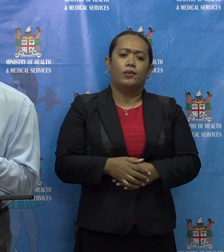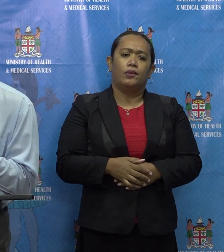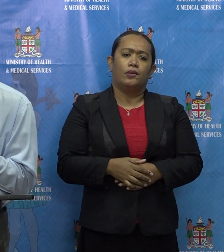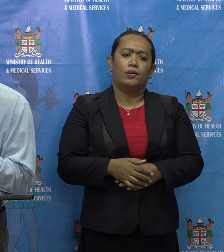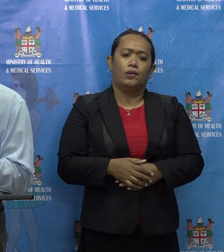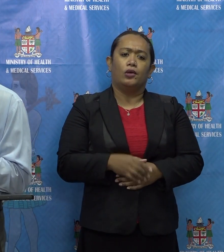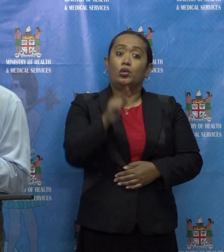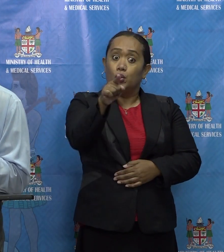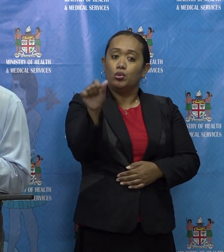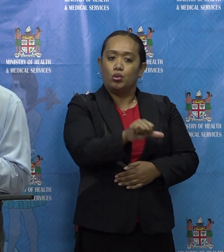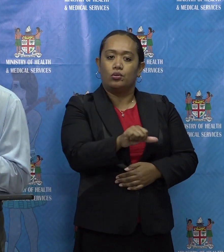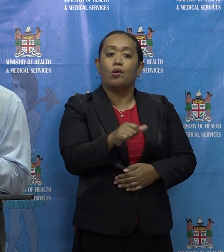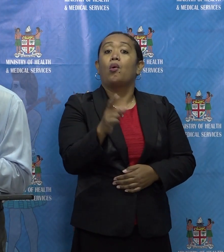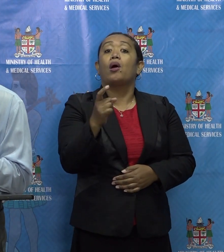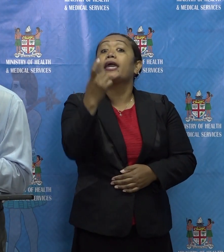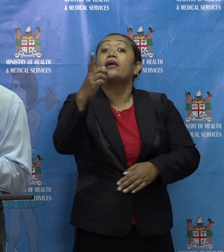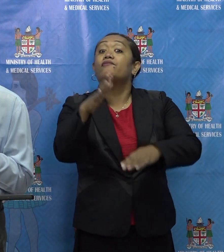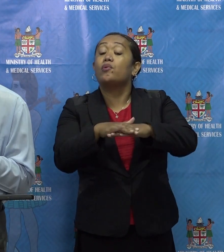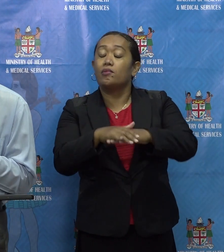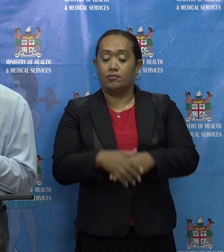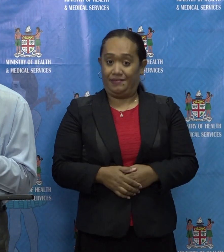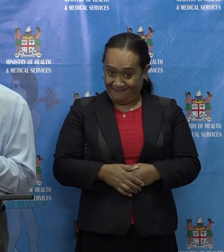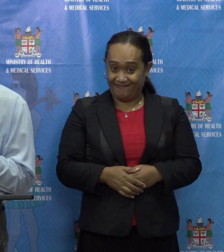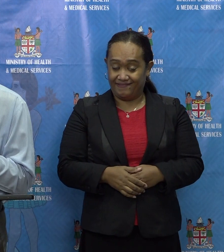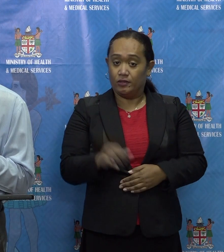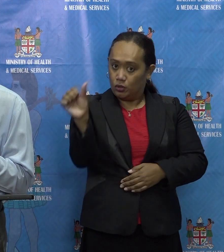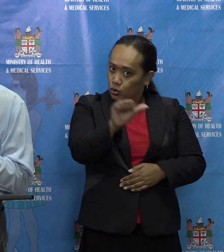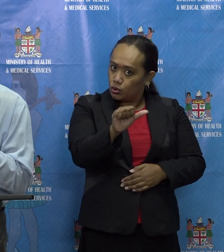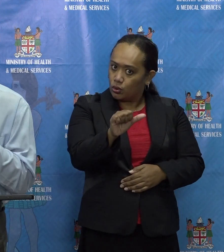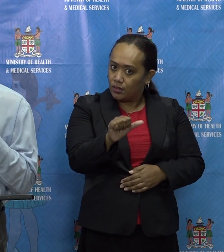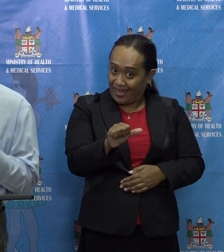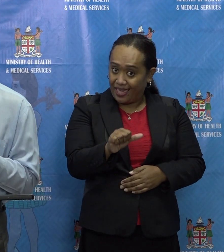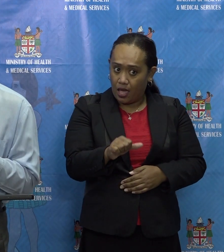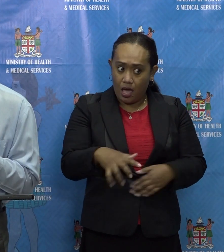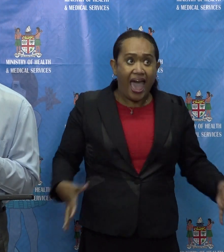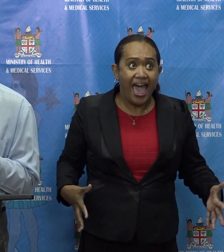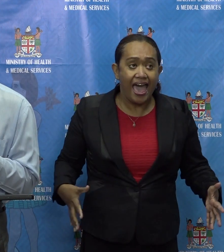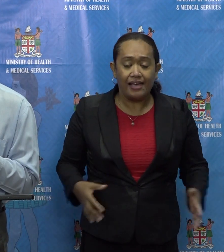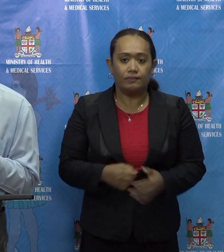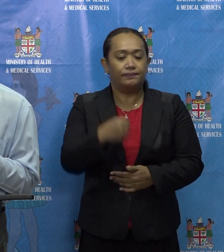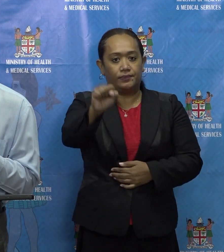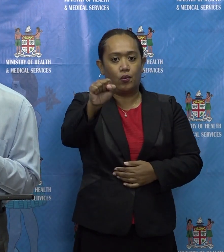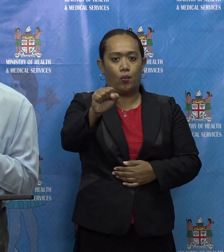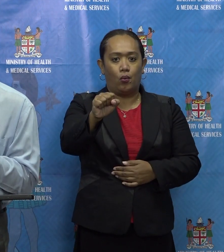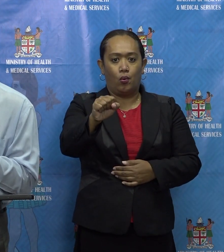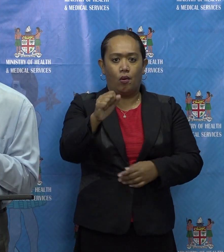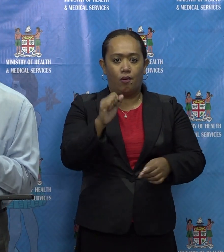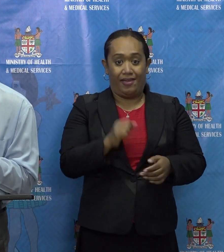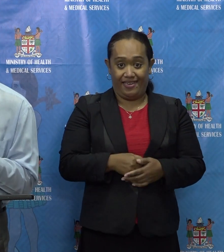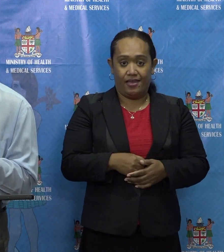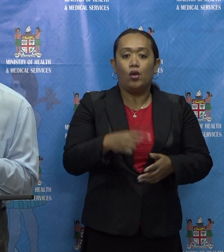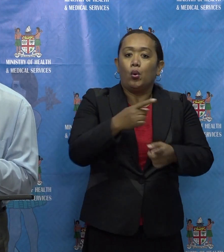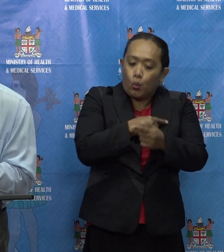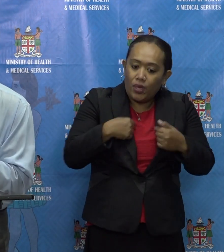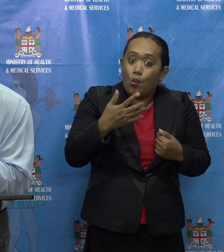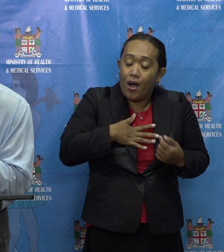be taking precautions doesn't mean that we panic and do something stupid. So what we are trying to instill